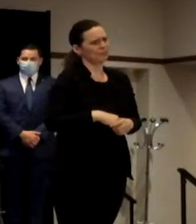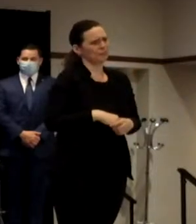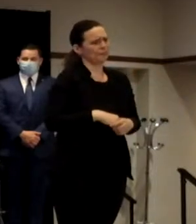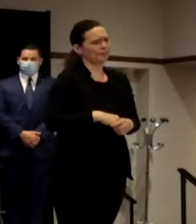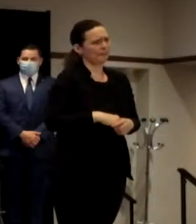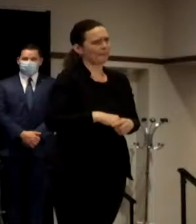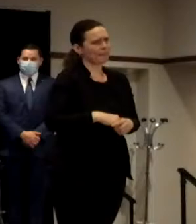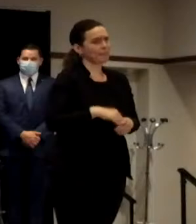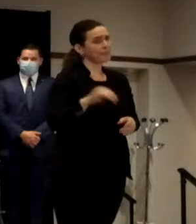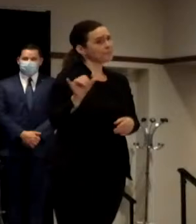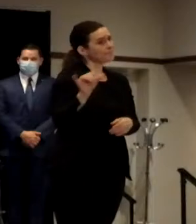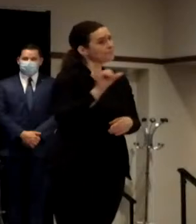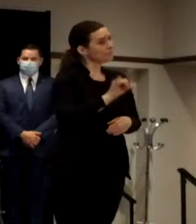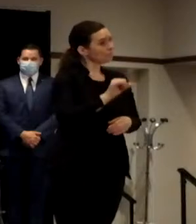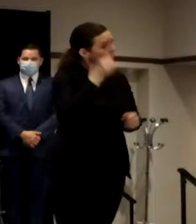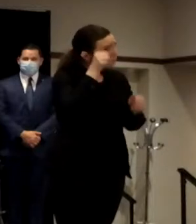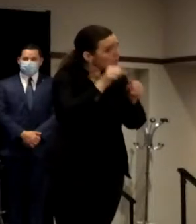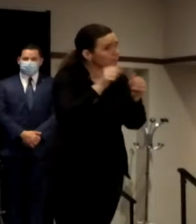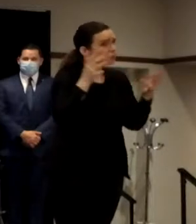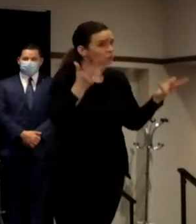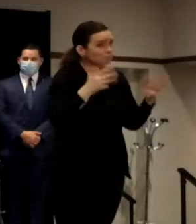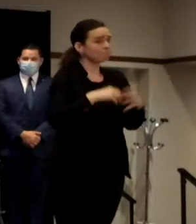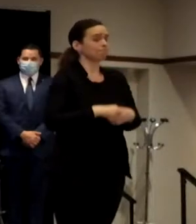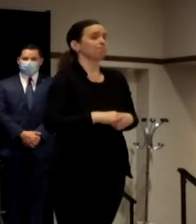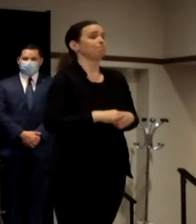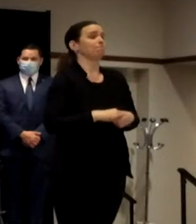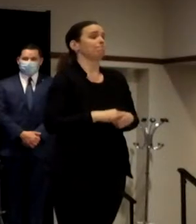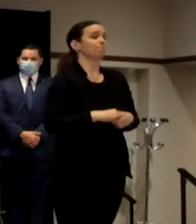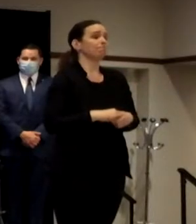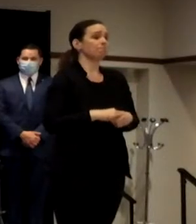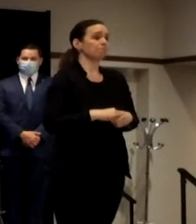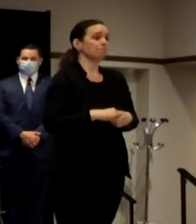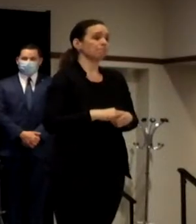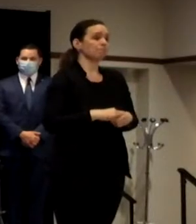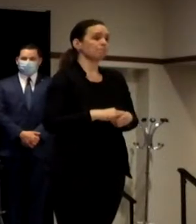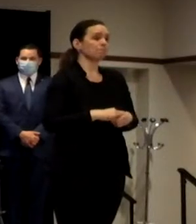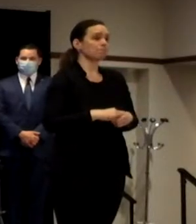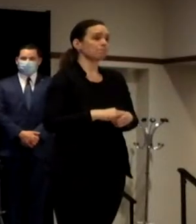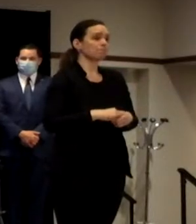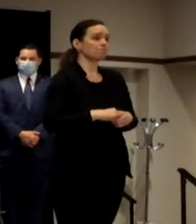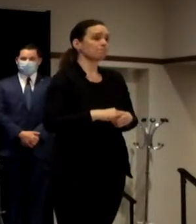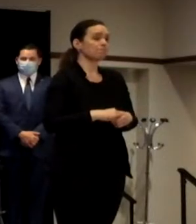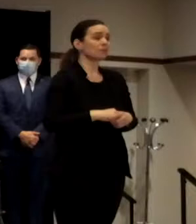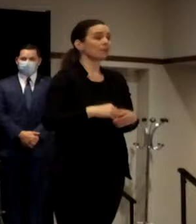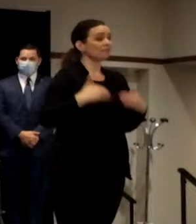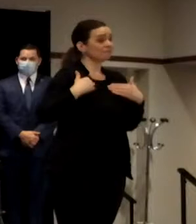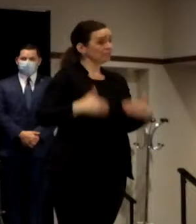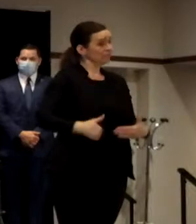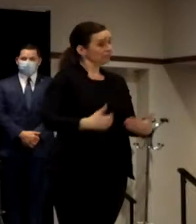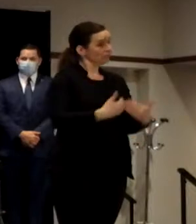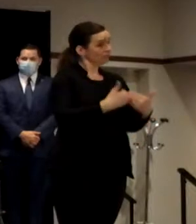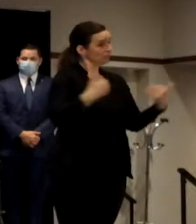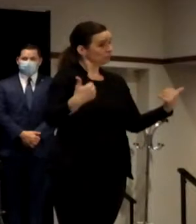what also remember, there are certain nuances which we also want to remind that physical distance between teacher and staff and student, all those